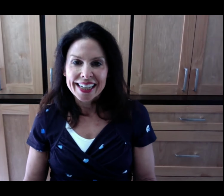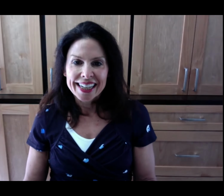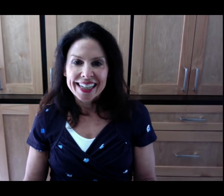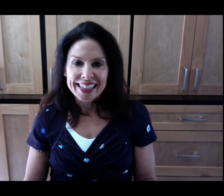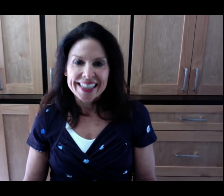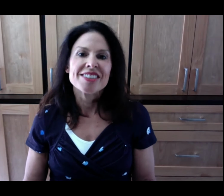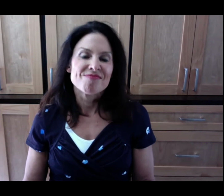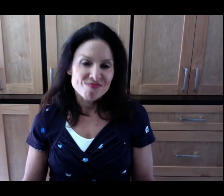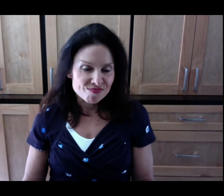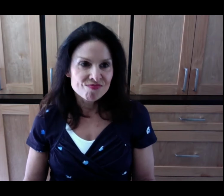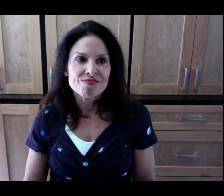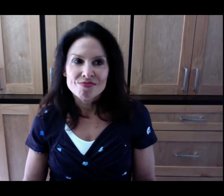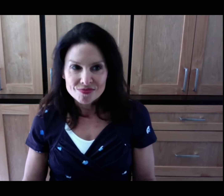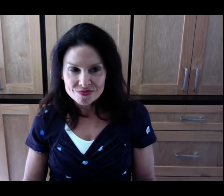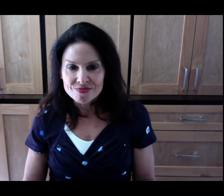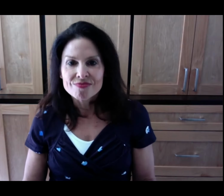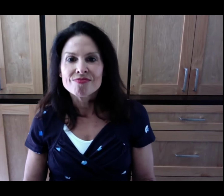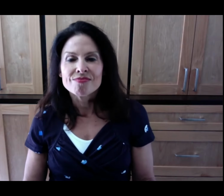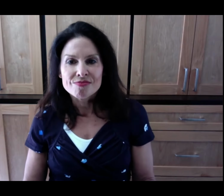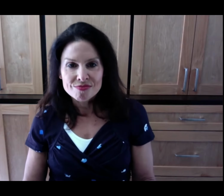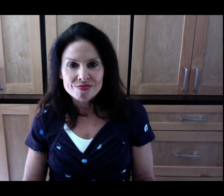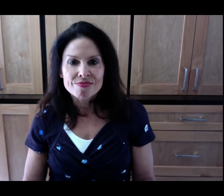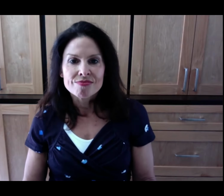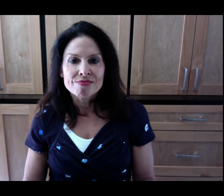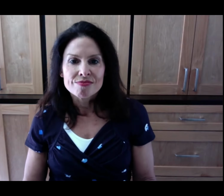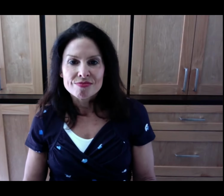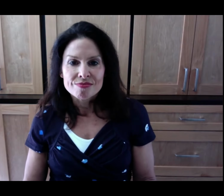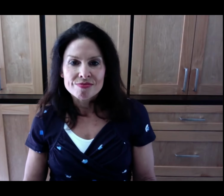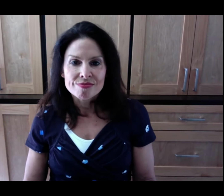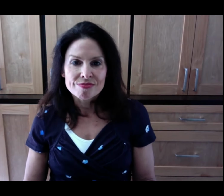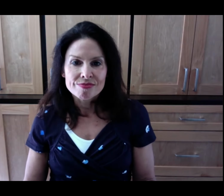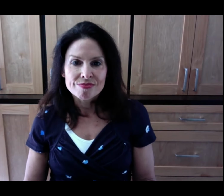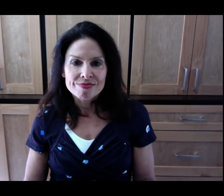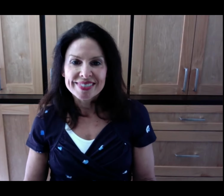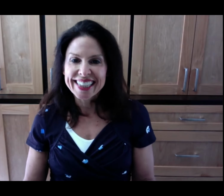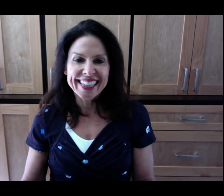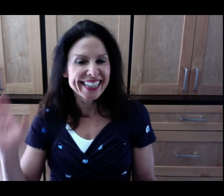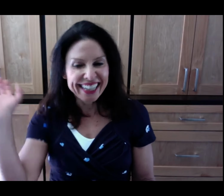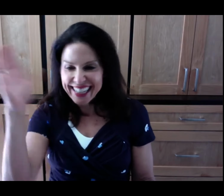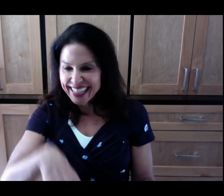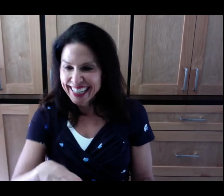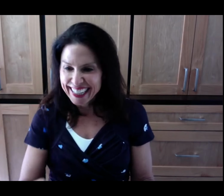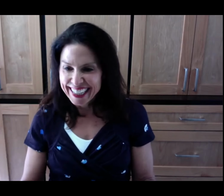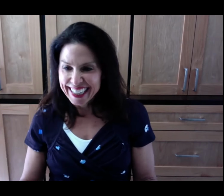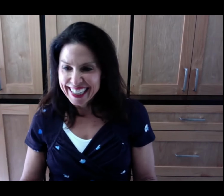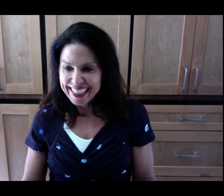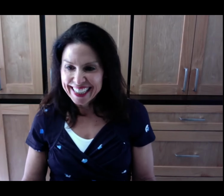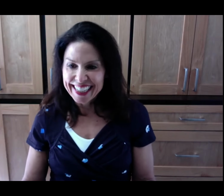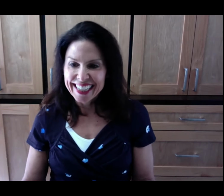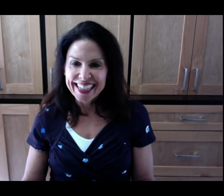So OER, that's new for many people. And I consider myself old-fashioned. I like the